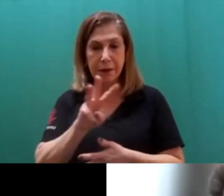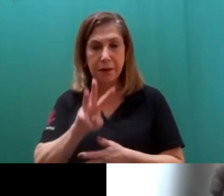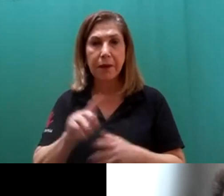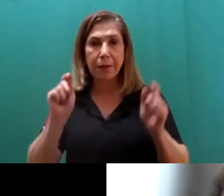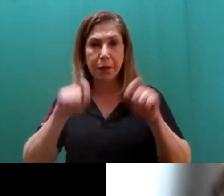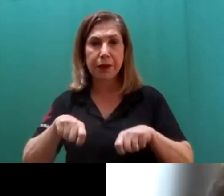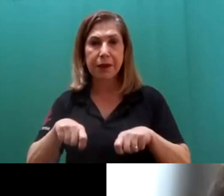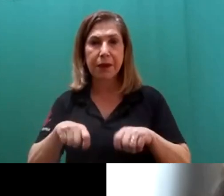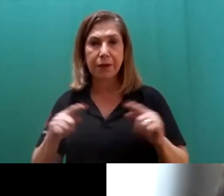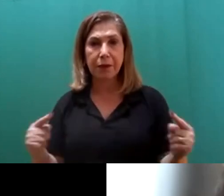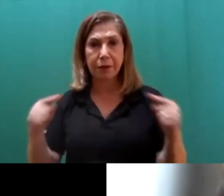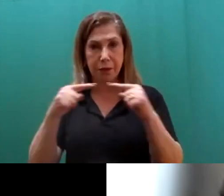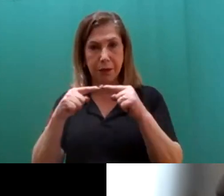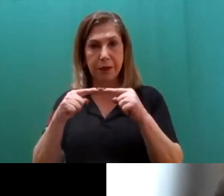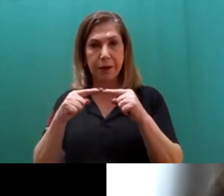possible, because of course